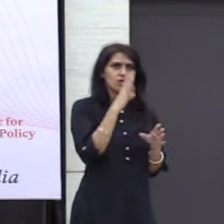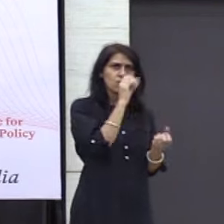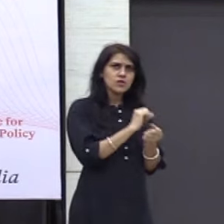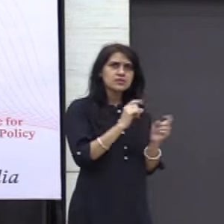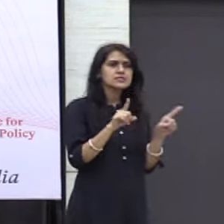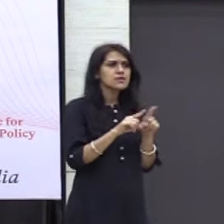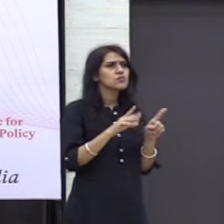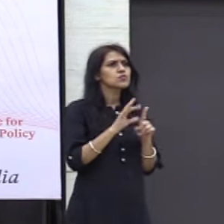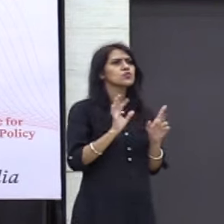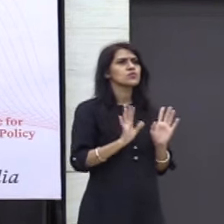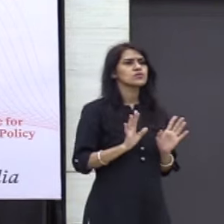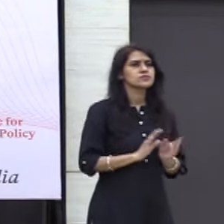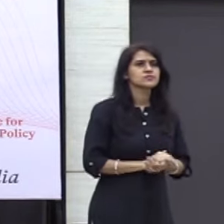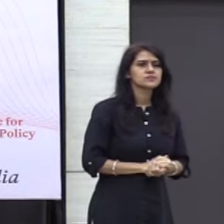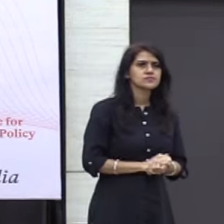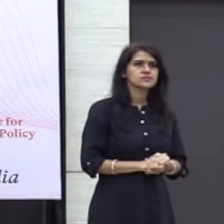names.